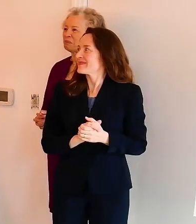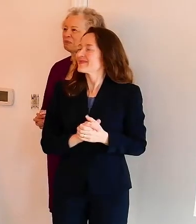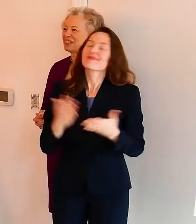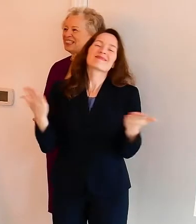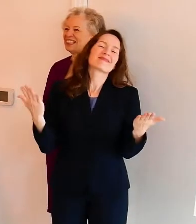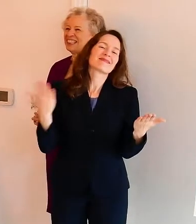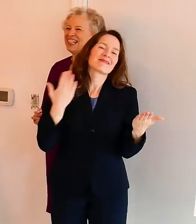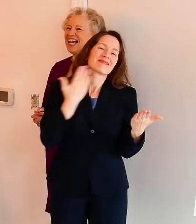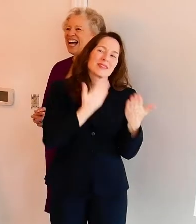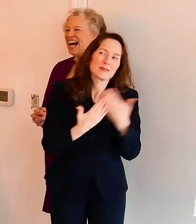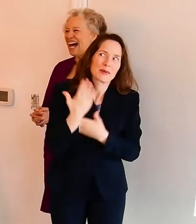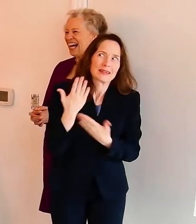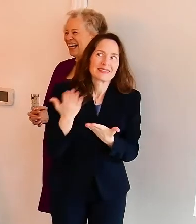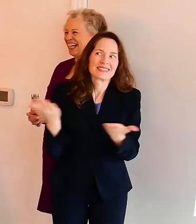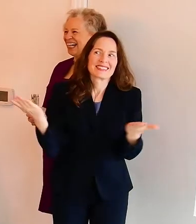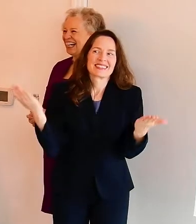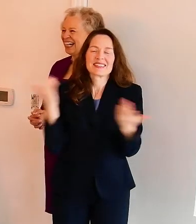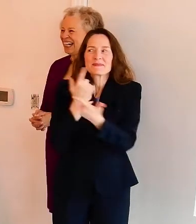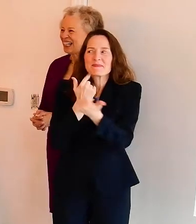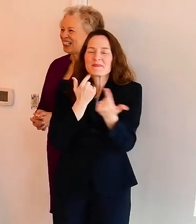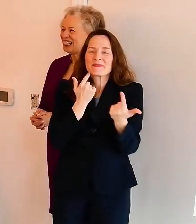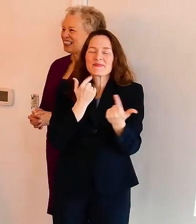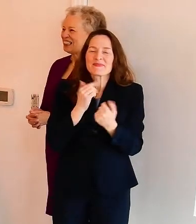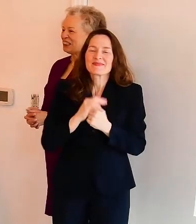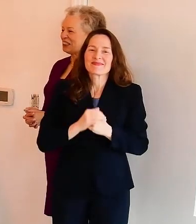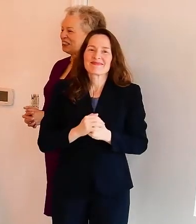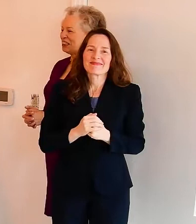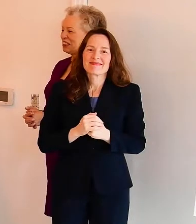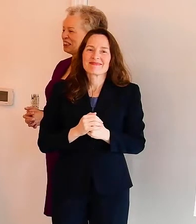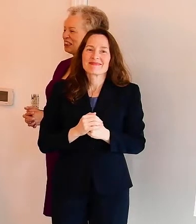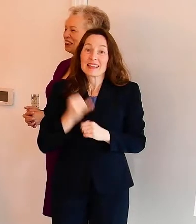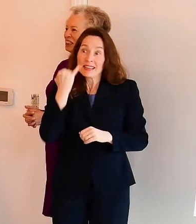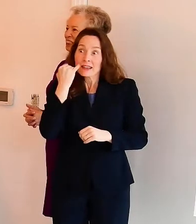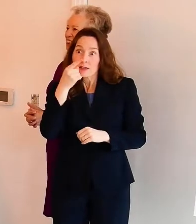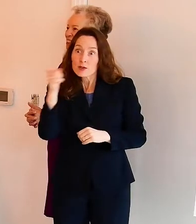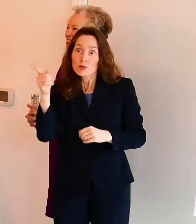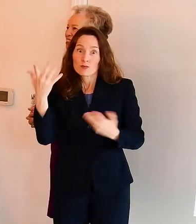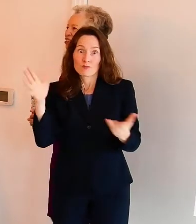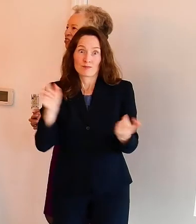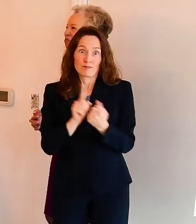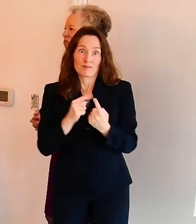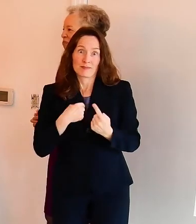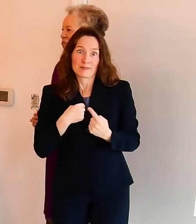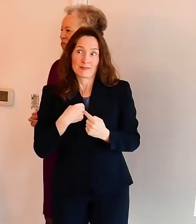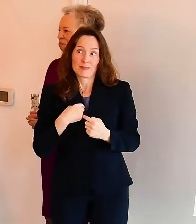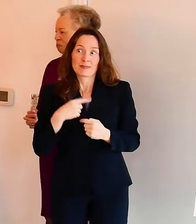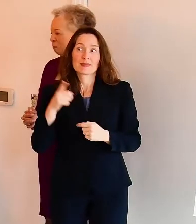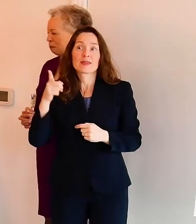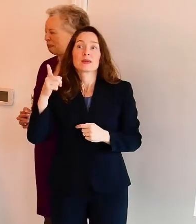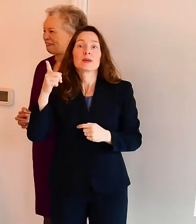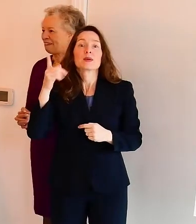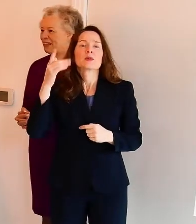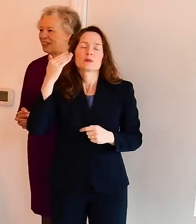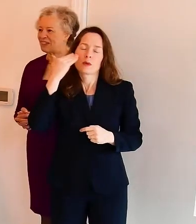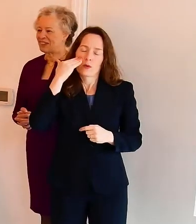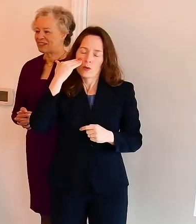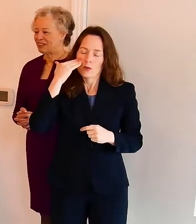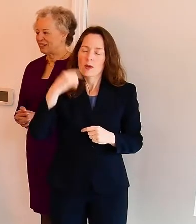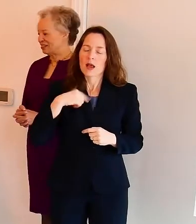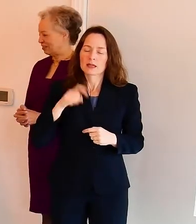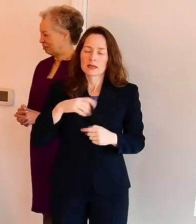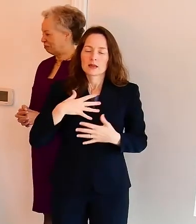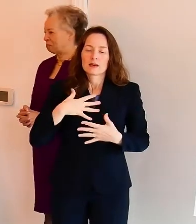Good morning, everybody. If you know me, you know that a deep breath is warranted. This has been